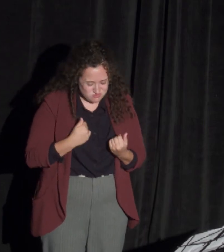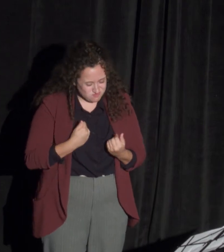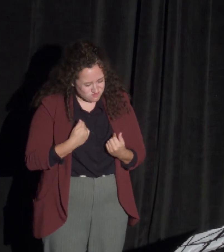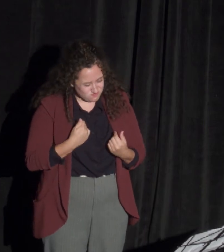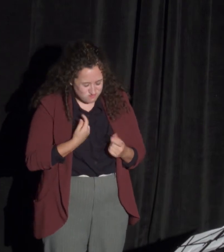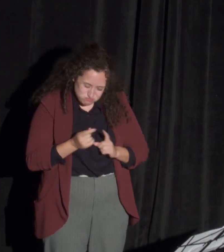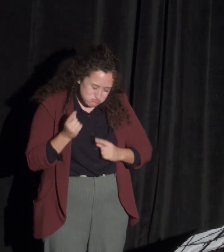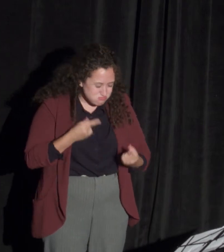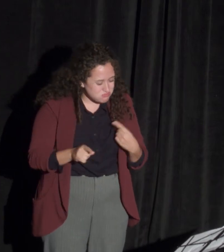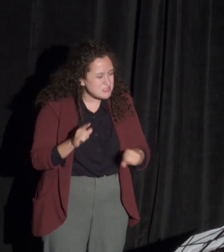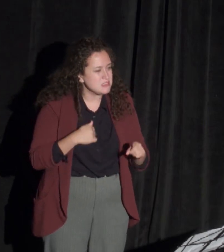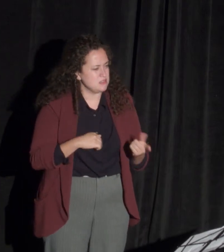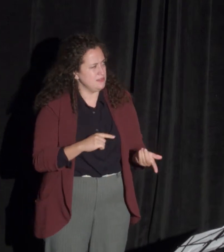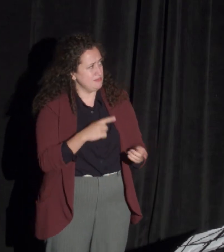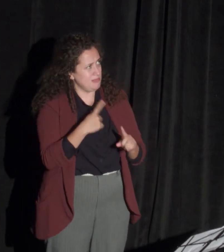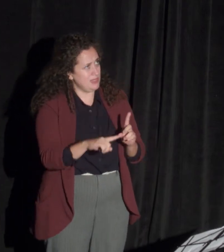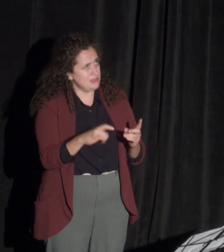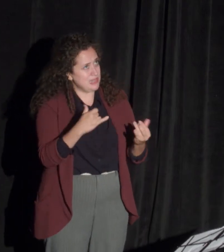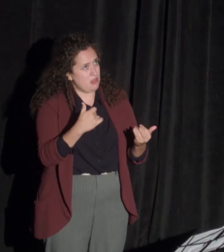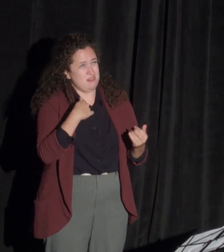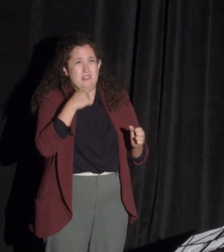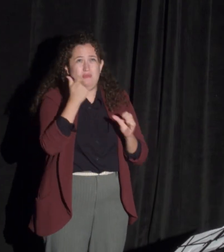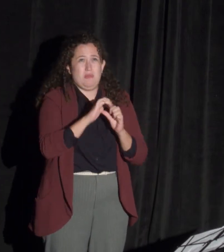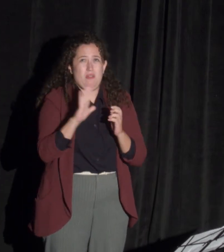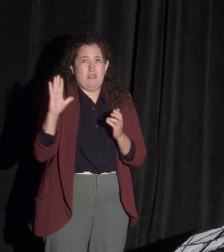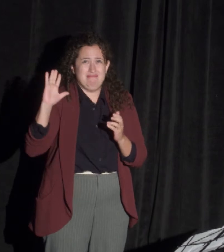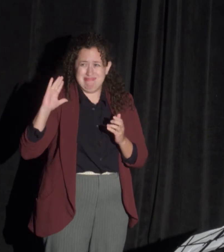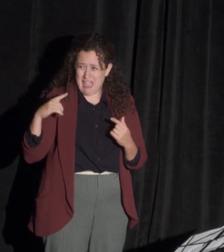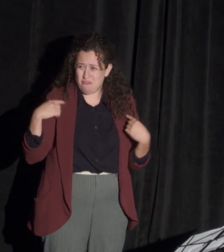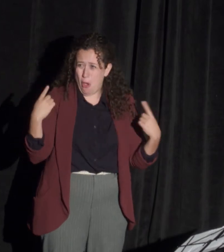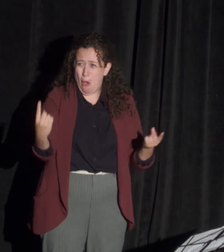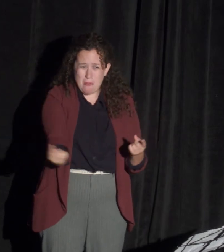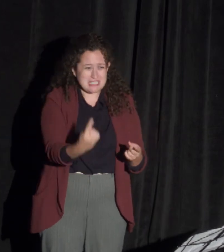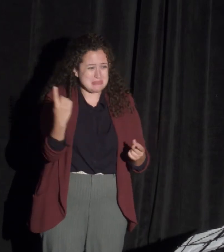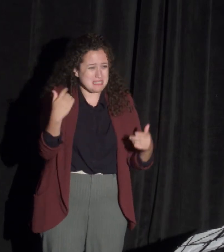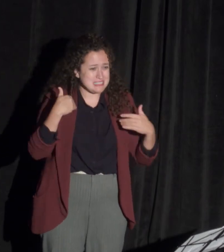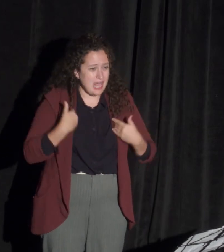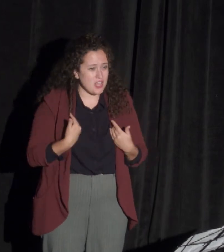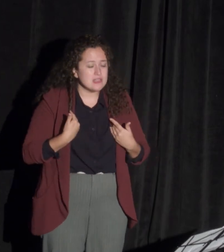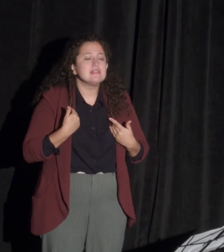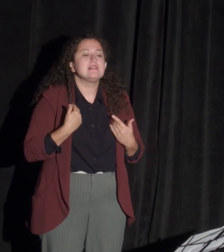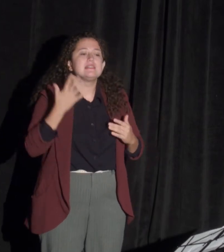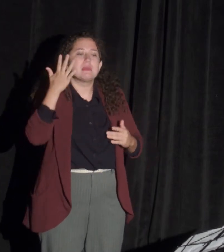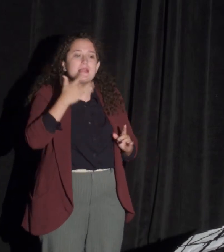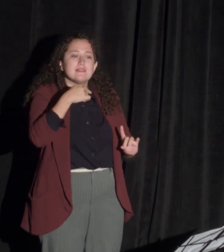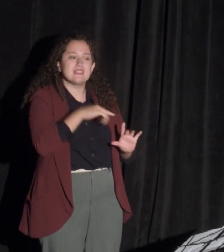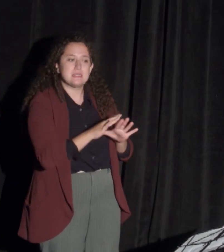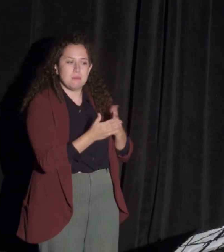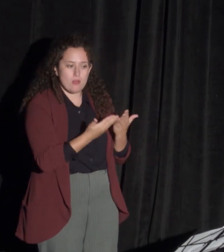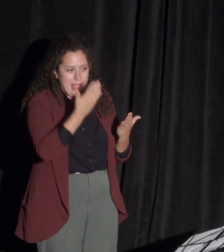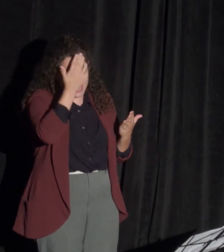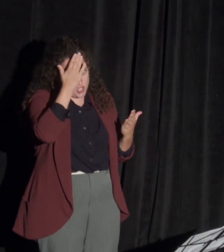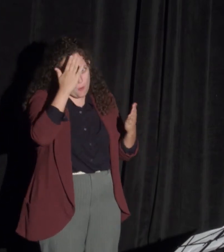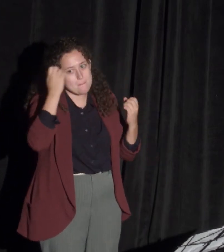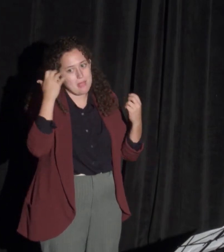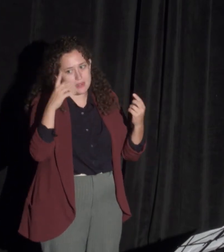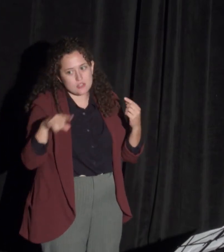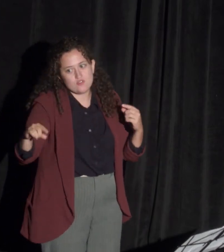in which I wasn't tired anymore. It's because of this book that I know many of you feel the same. You've told me so in letters,